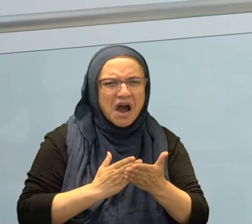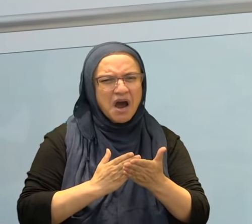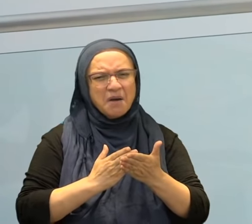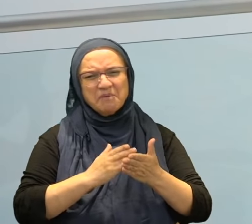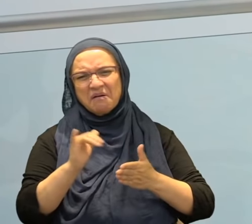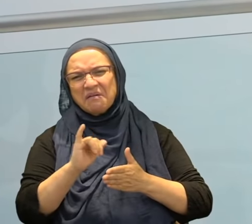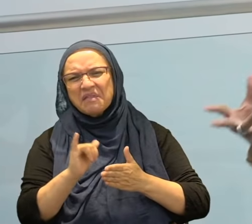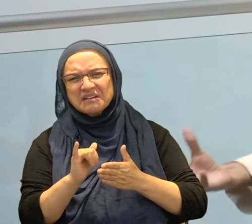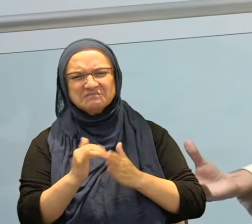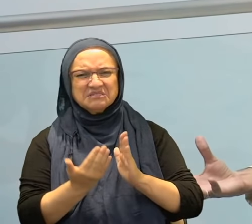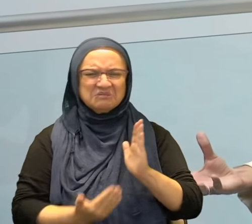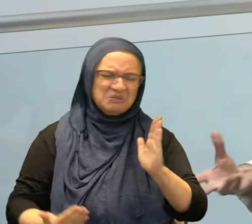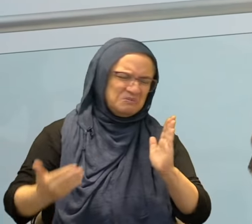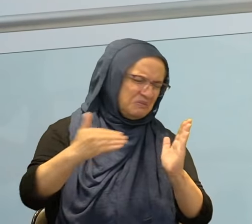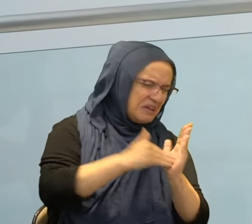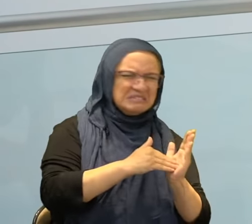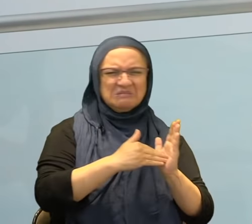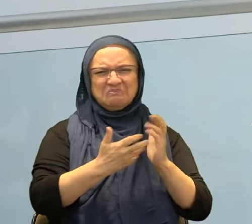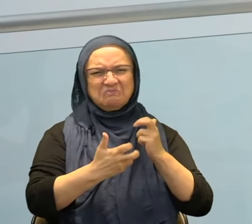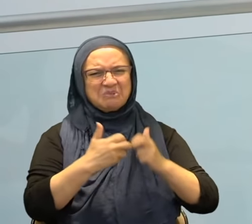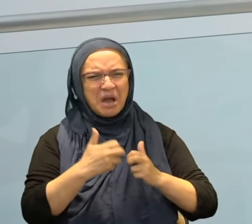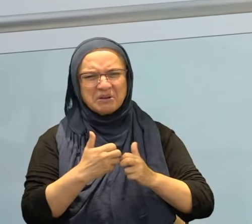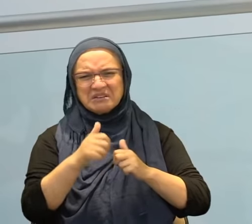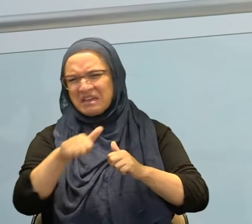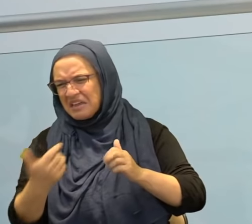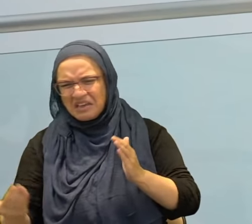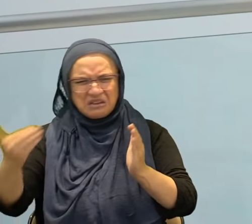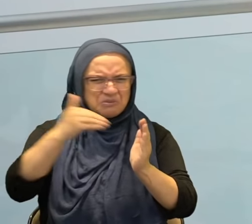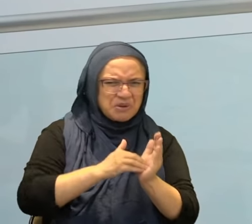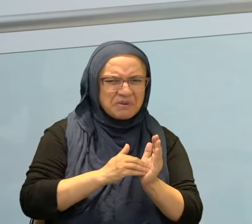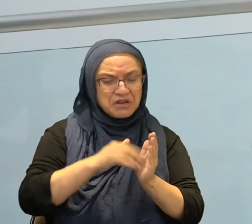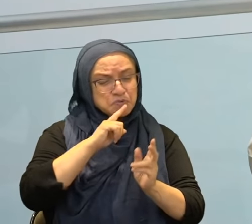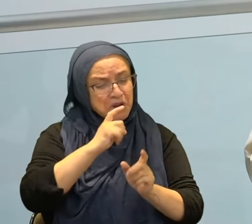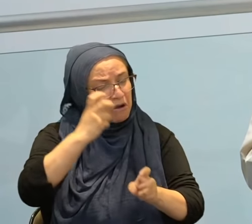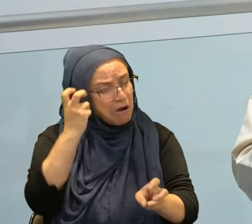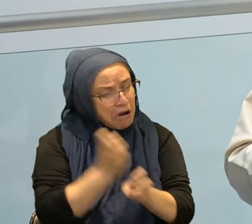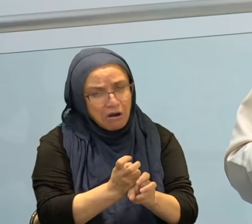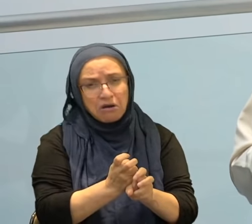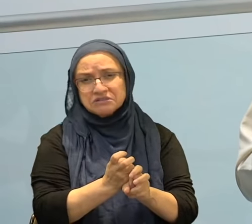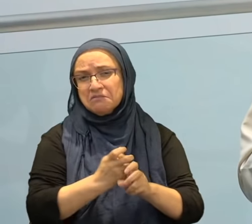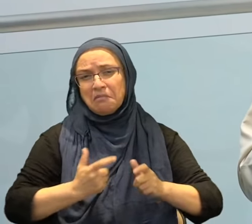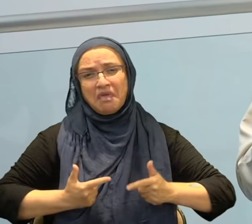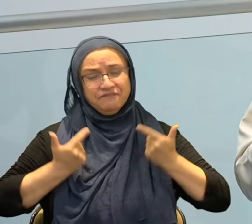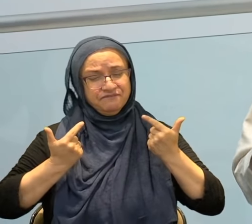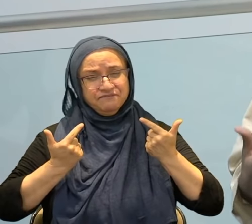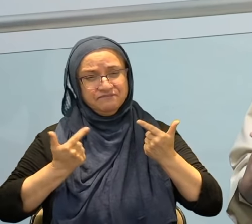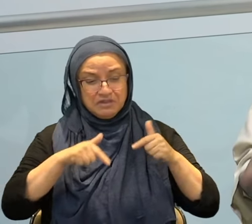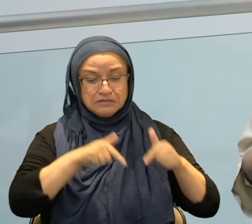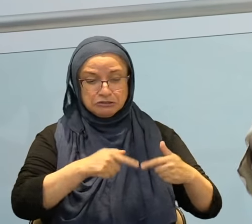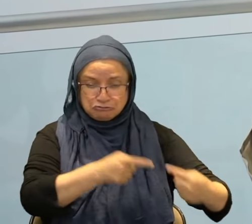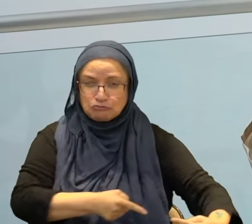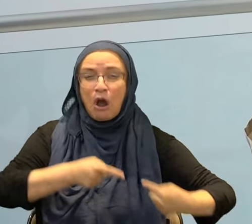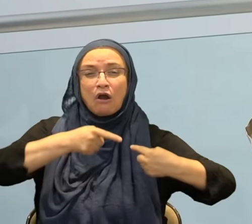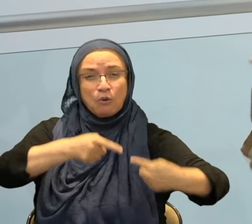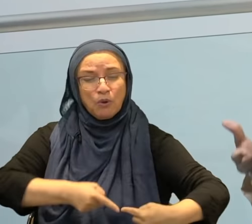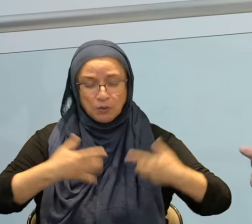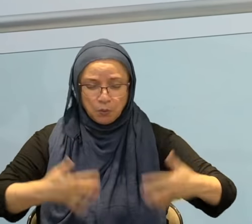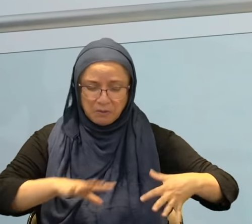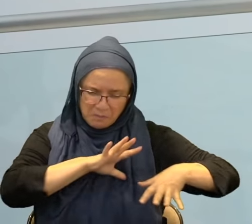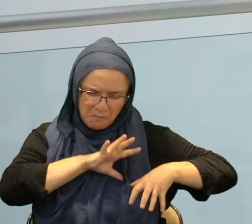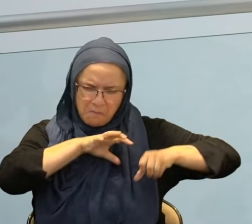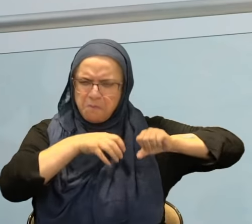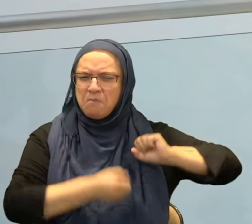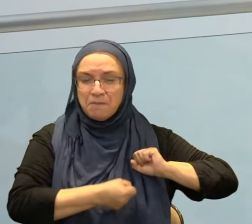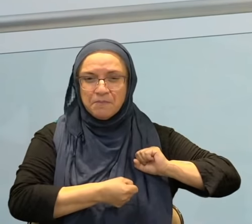idea of it all falling apart. And of course the way that we come in to the way that we then age and the way that